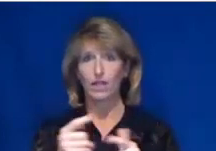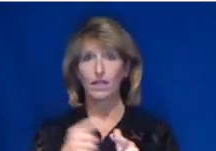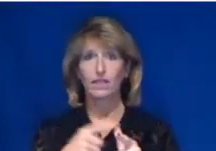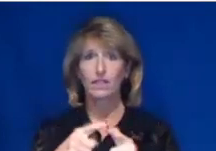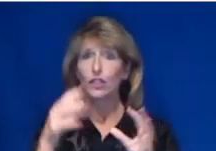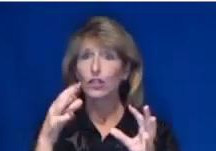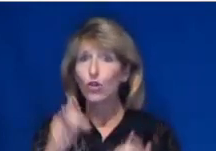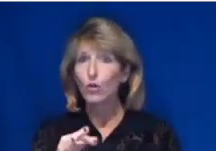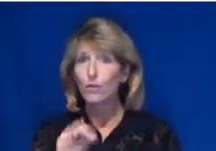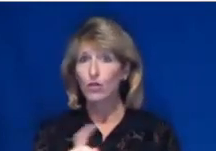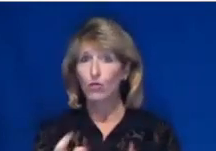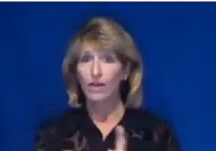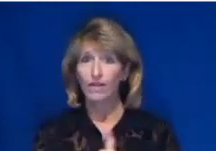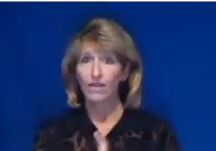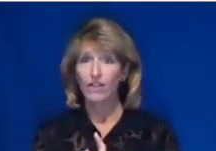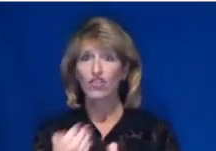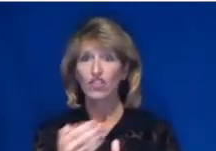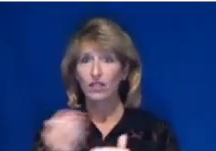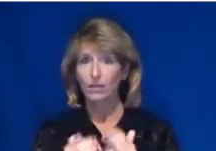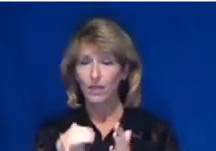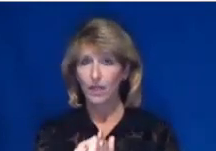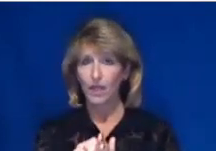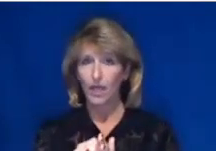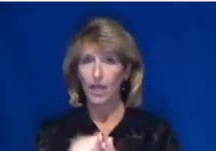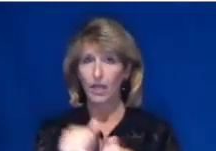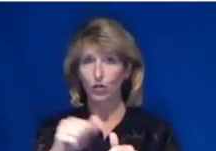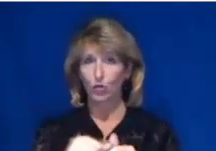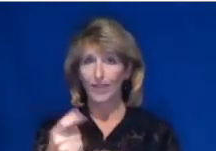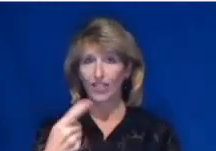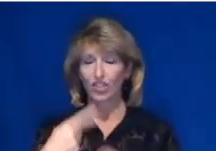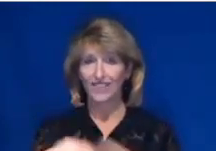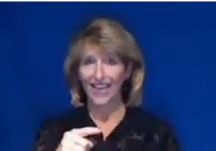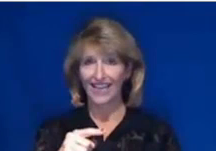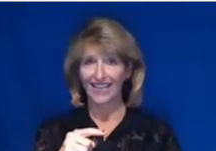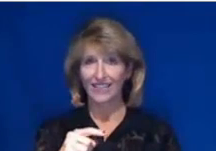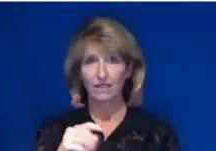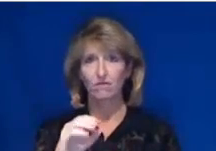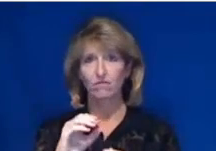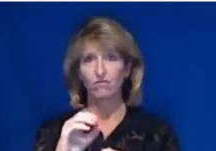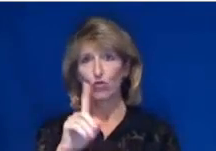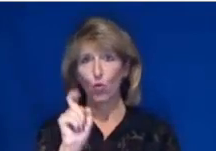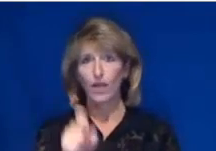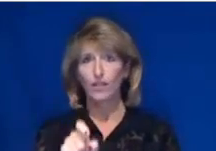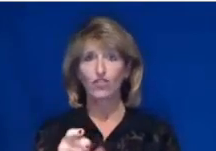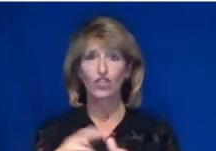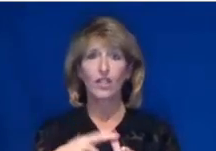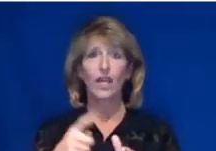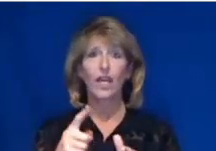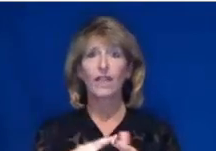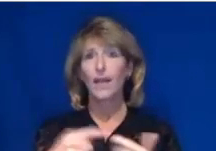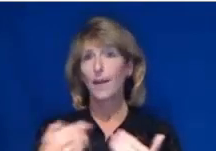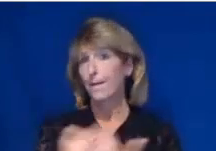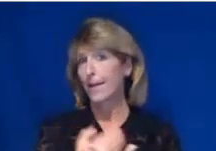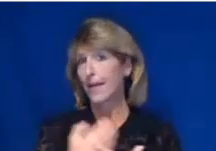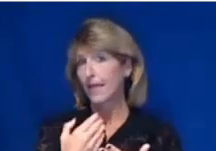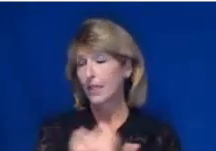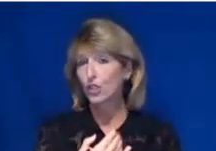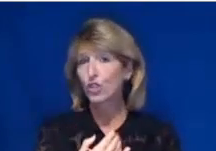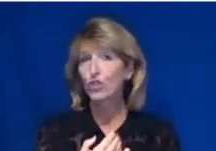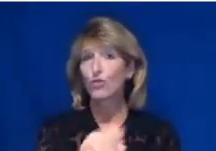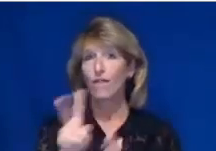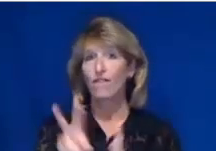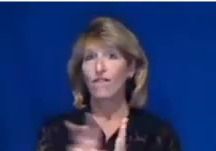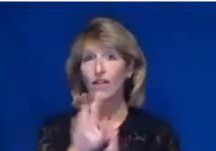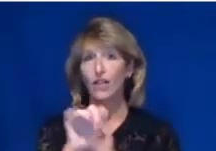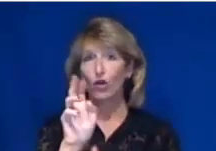and determine the necessary revisions to the signed items, then we will make new video clips as